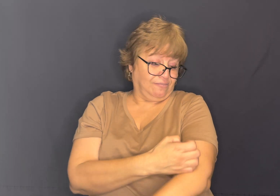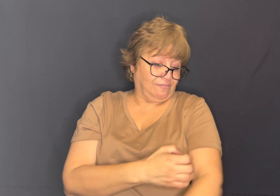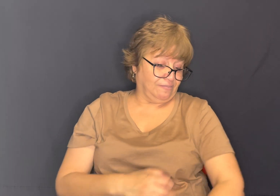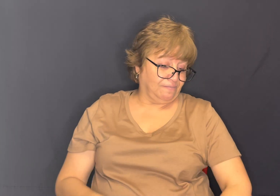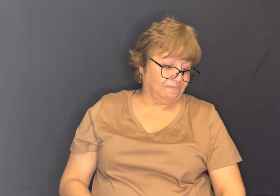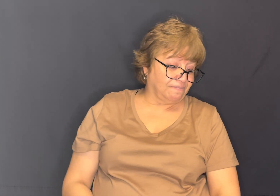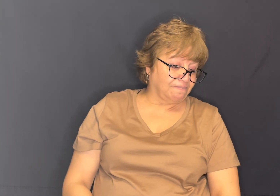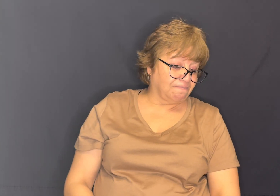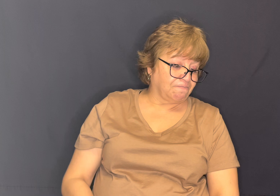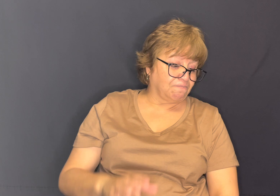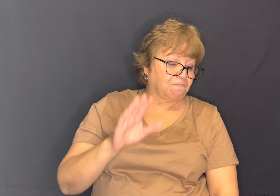Energy.